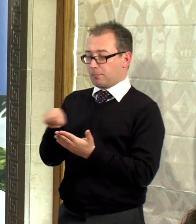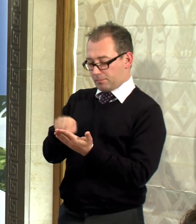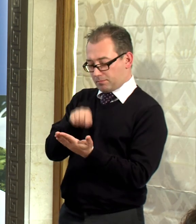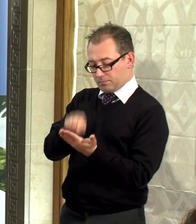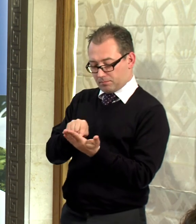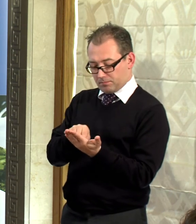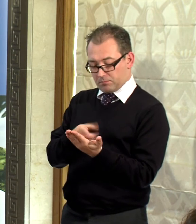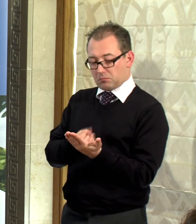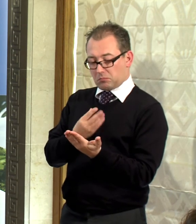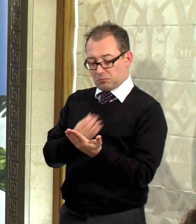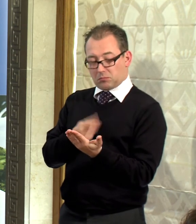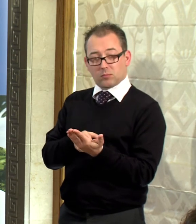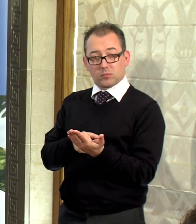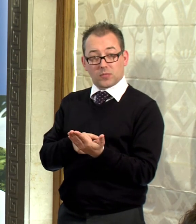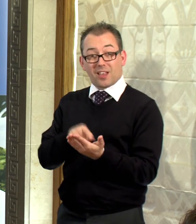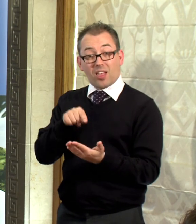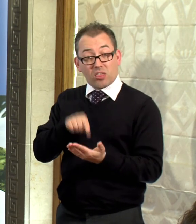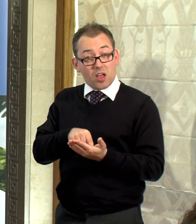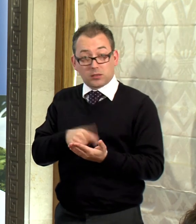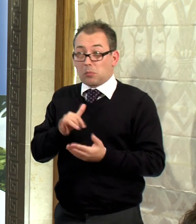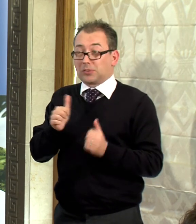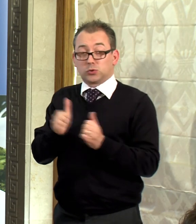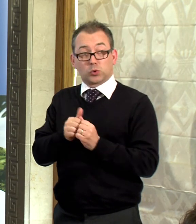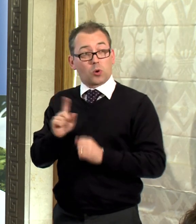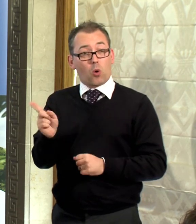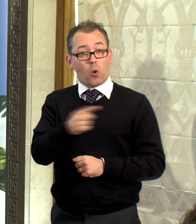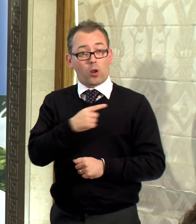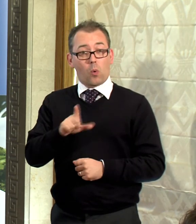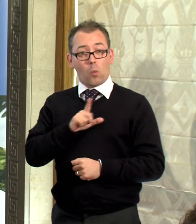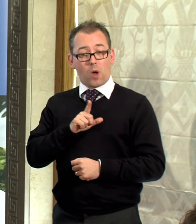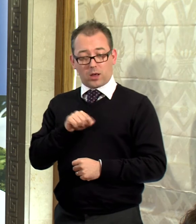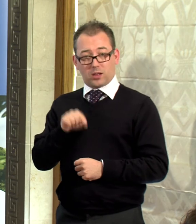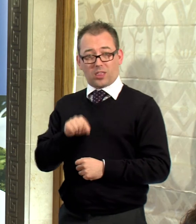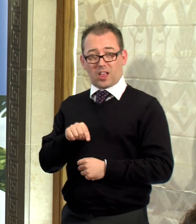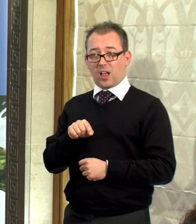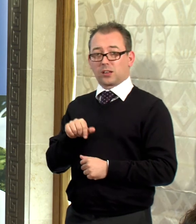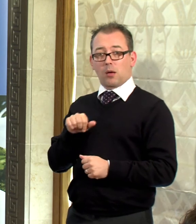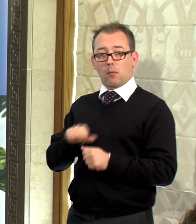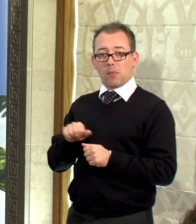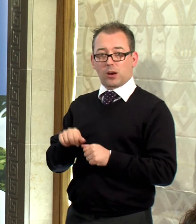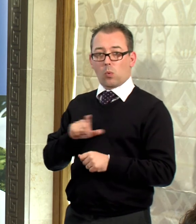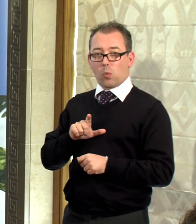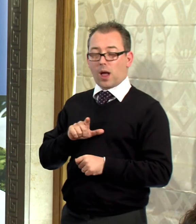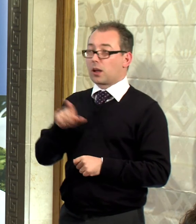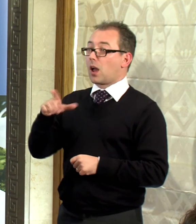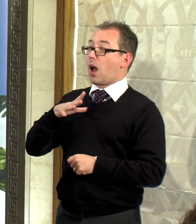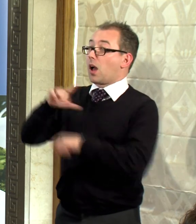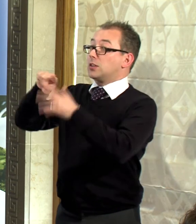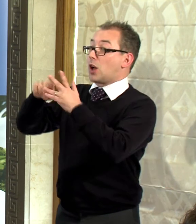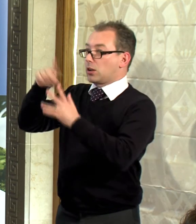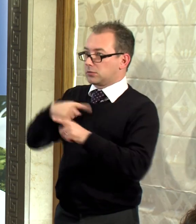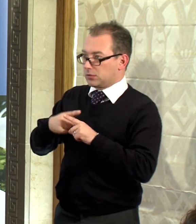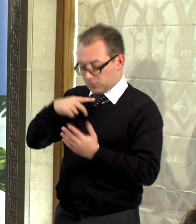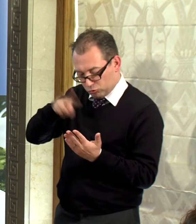This access facility may appeal to all audiences as a more convenient alternative to hurriedly reading programme